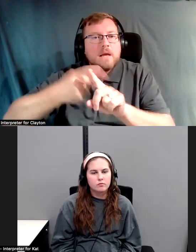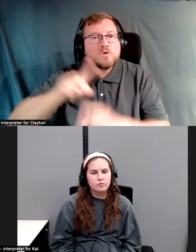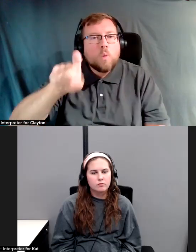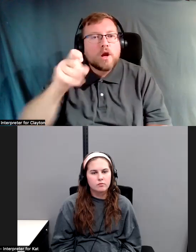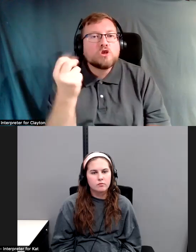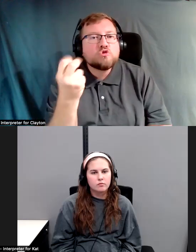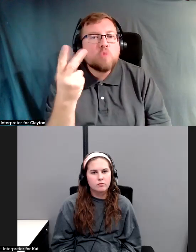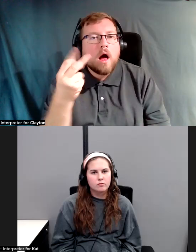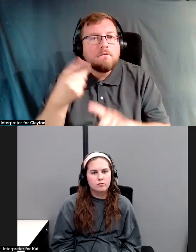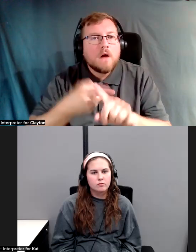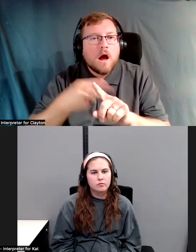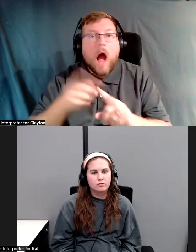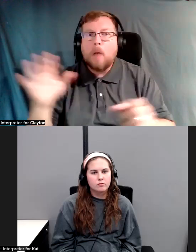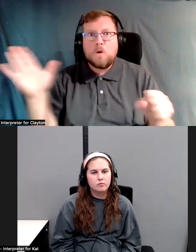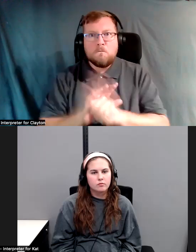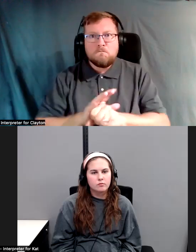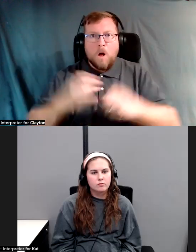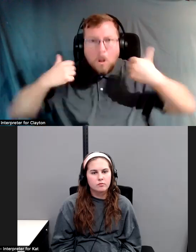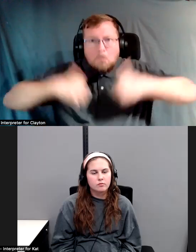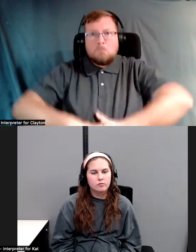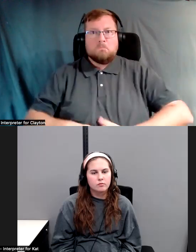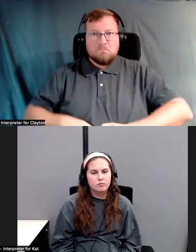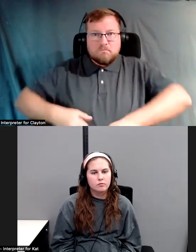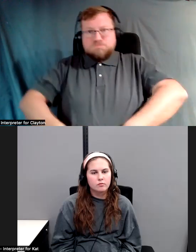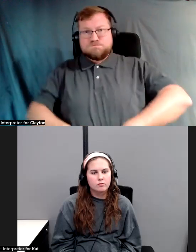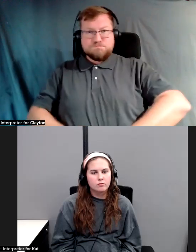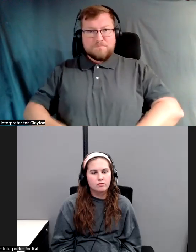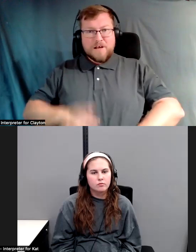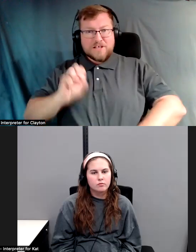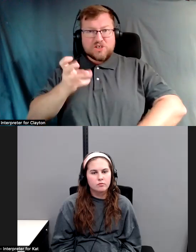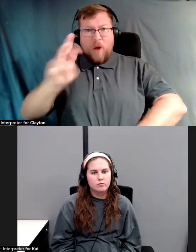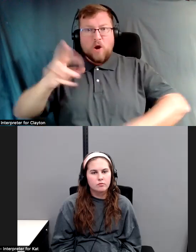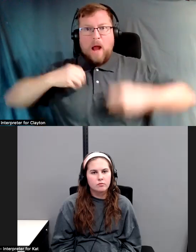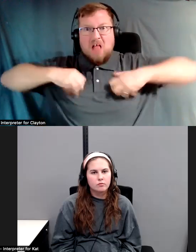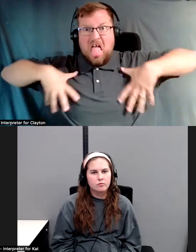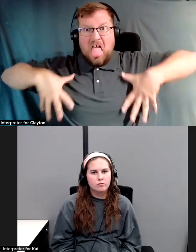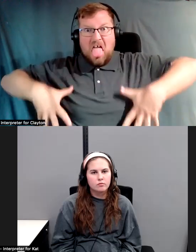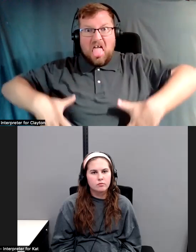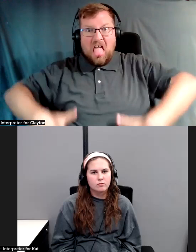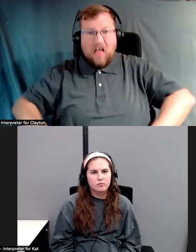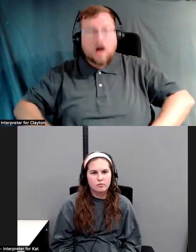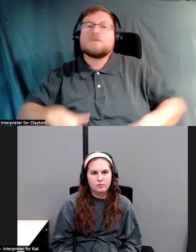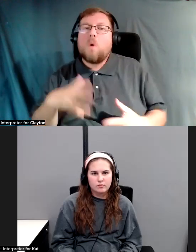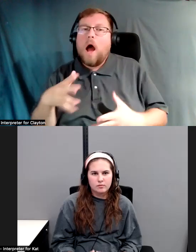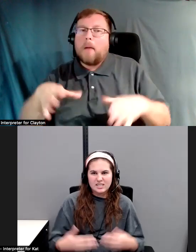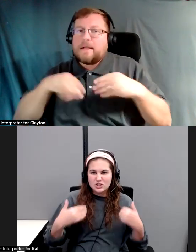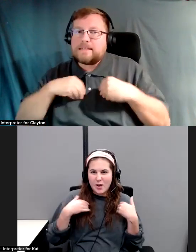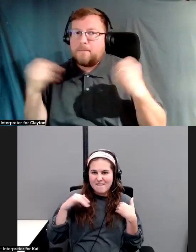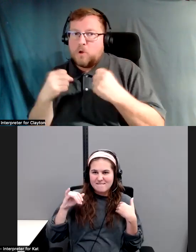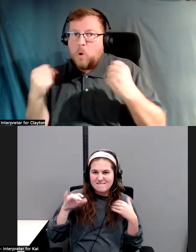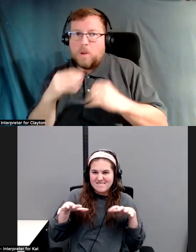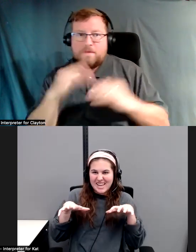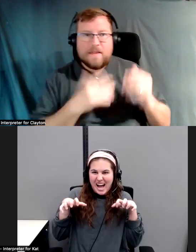and I was in a full Christmas sweater and just profusely sweating. So I would take the cold over that, I think. I packed the